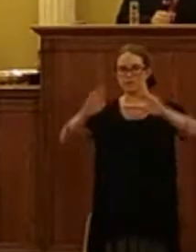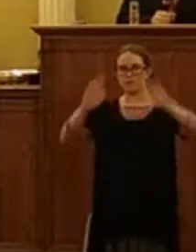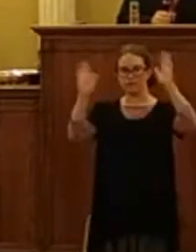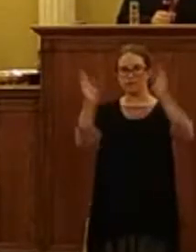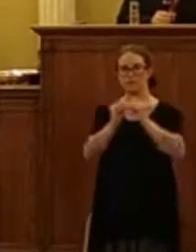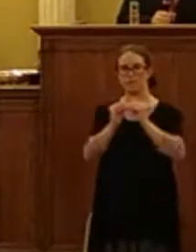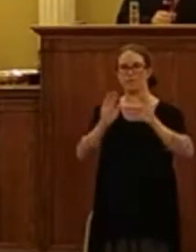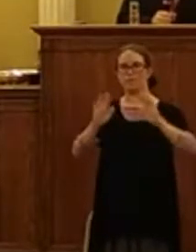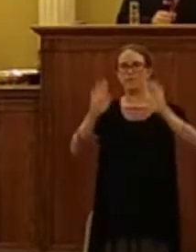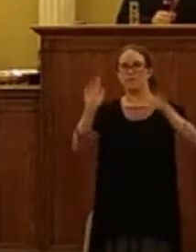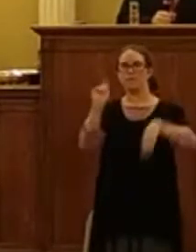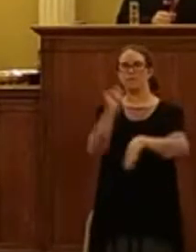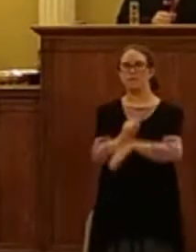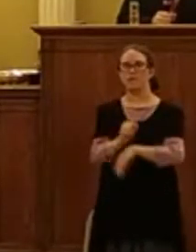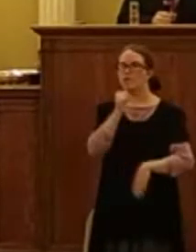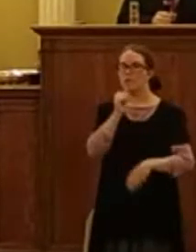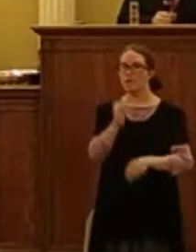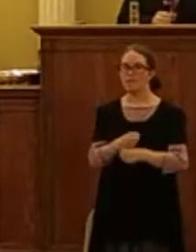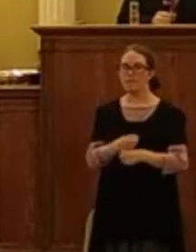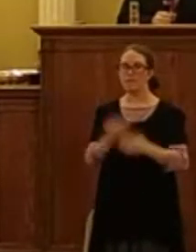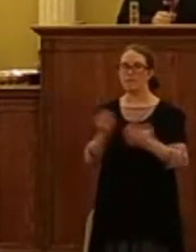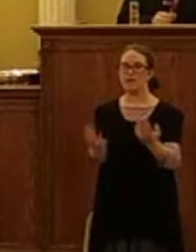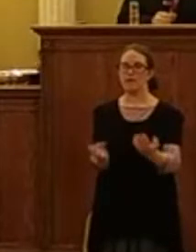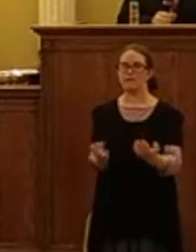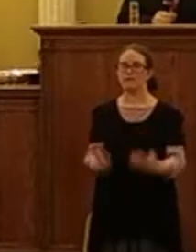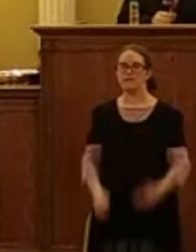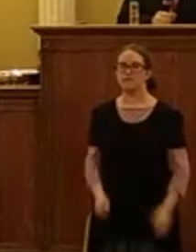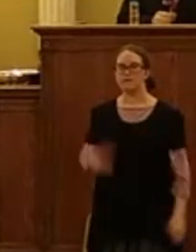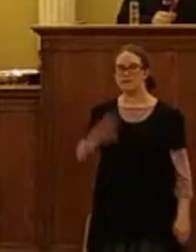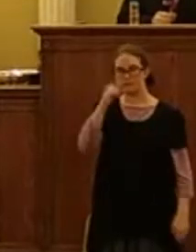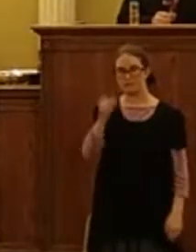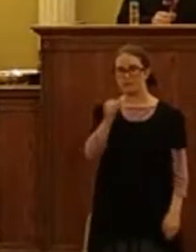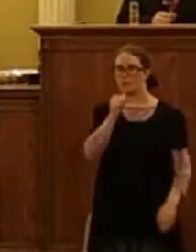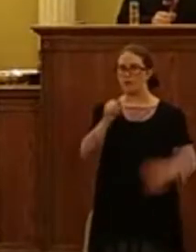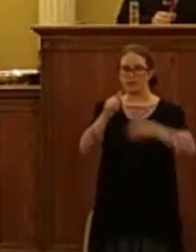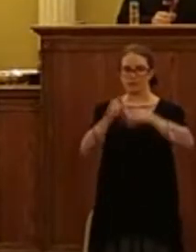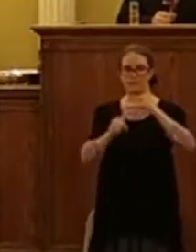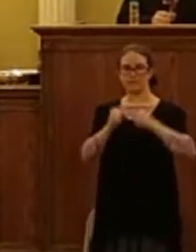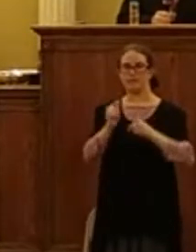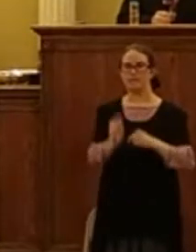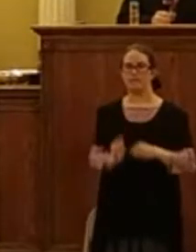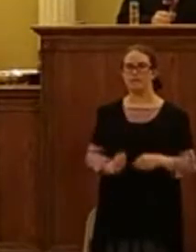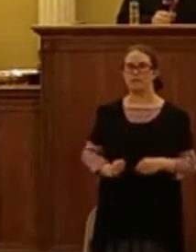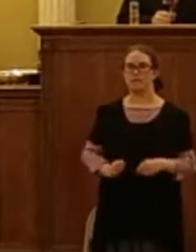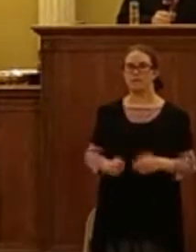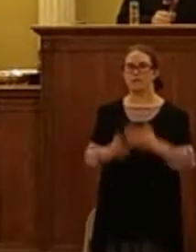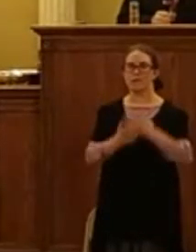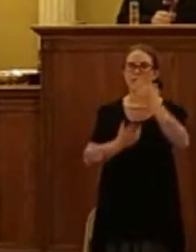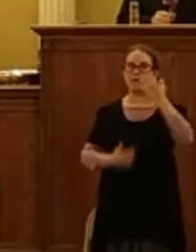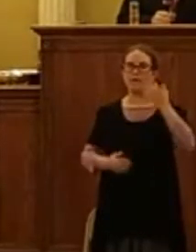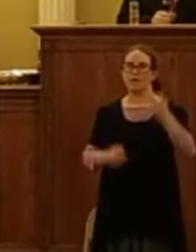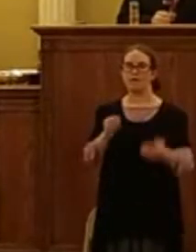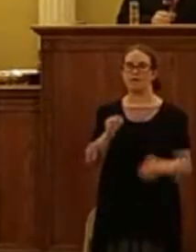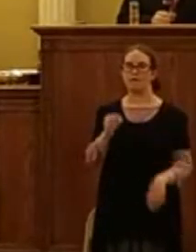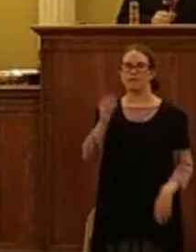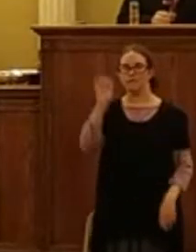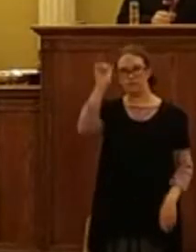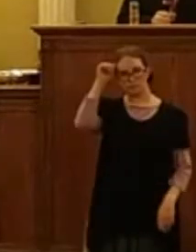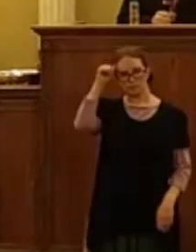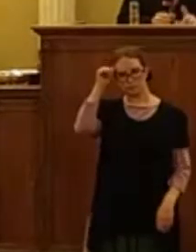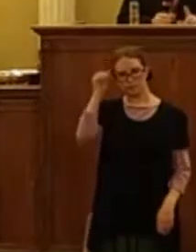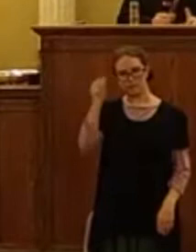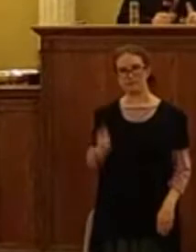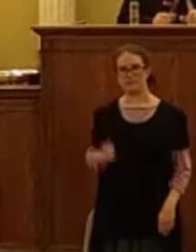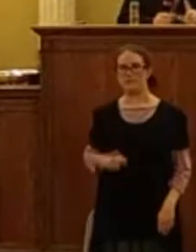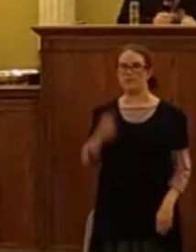perfect tabernacle, not made with hands, that is to say, not of this building, neither by the blood of goats and of calves, but by